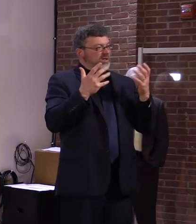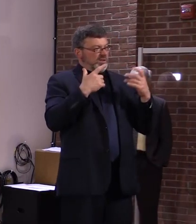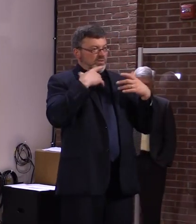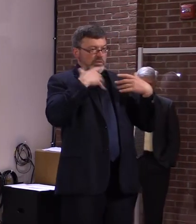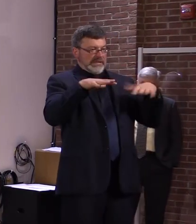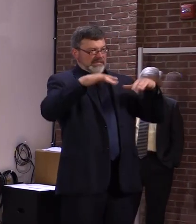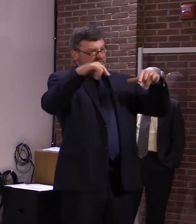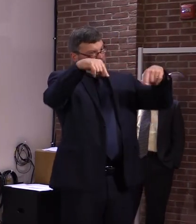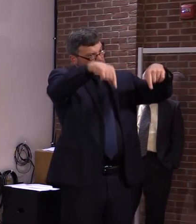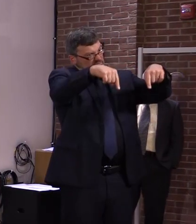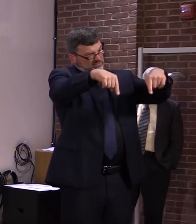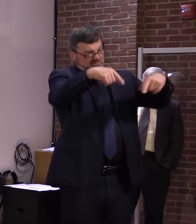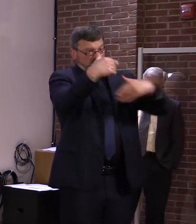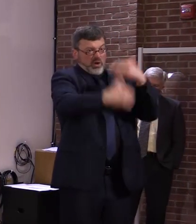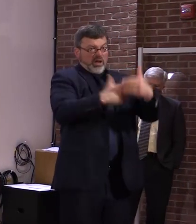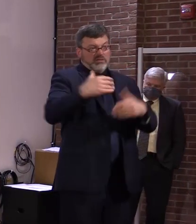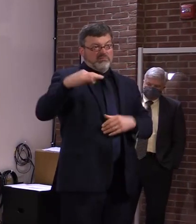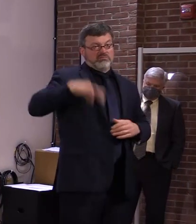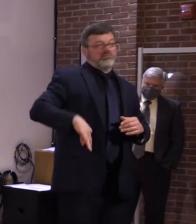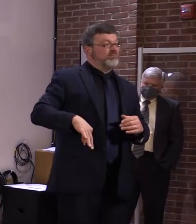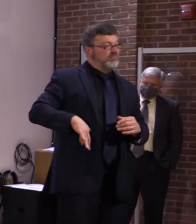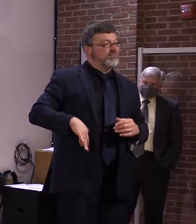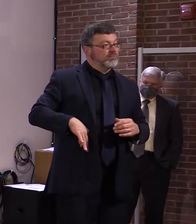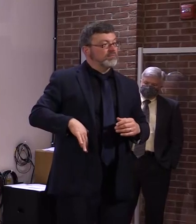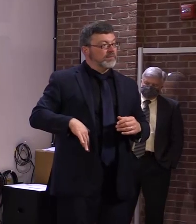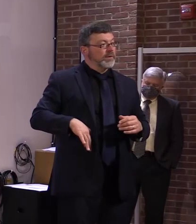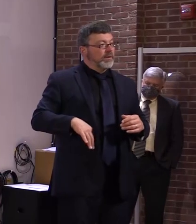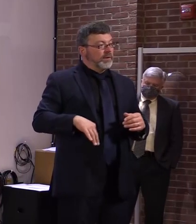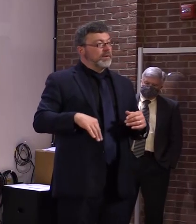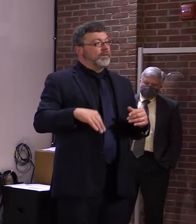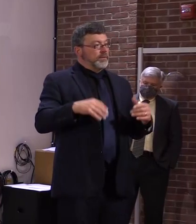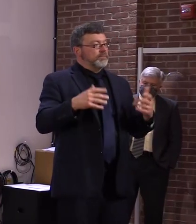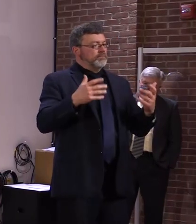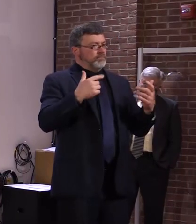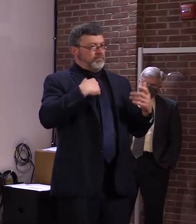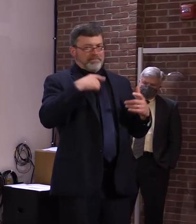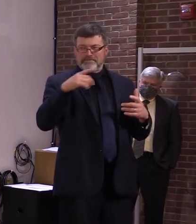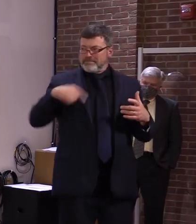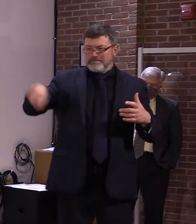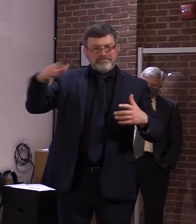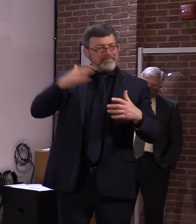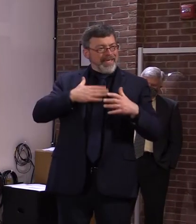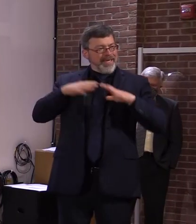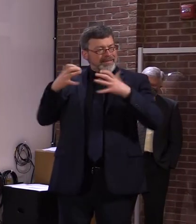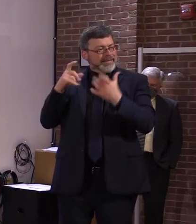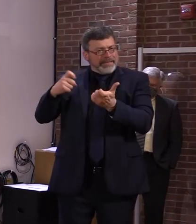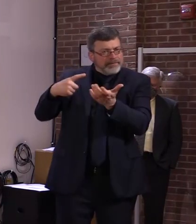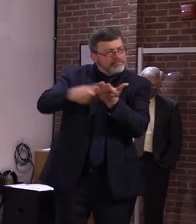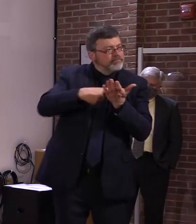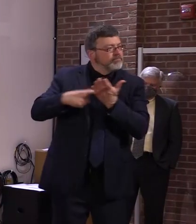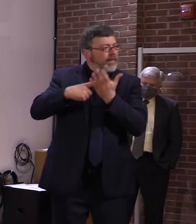to get together to figure out what those are. I mean, we're doing it as a state government, but it goes far